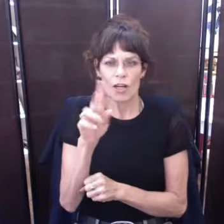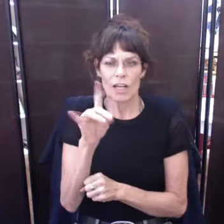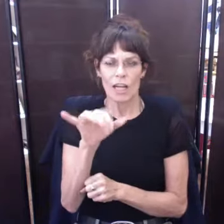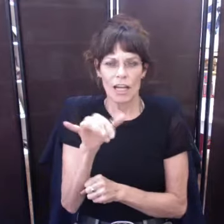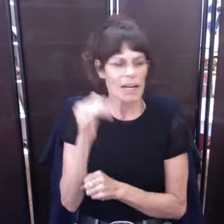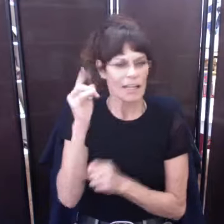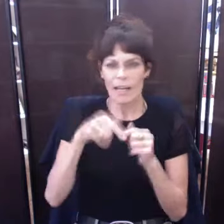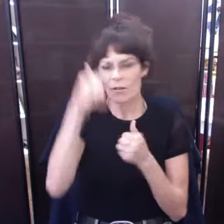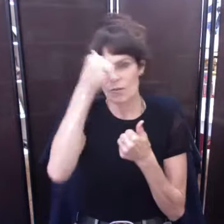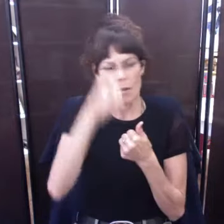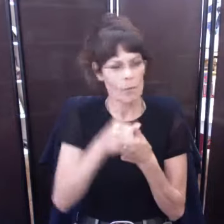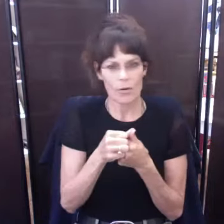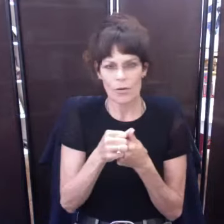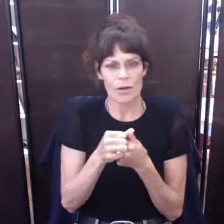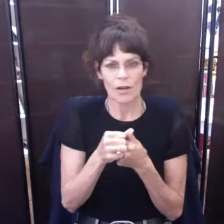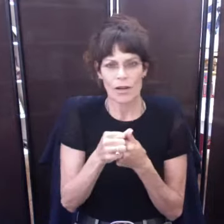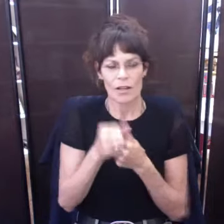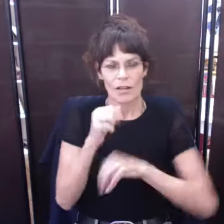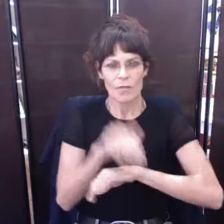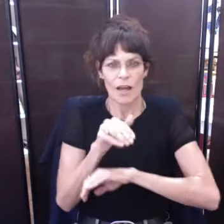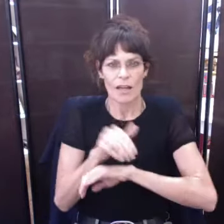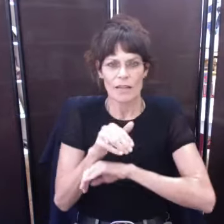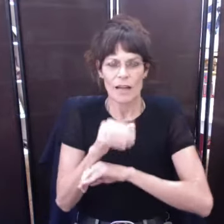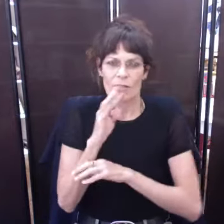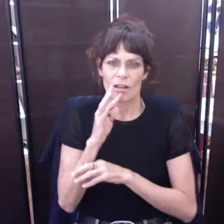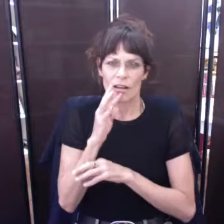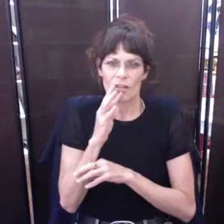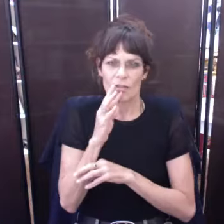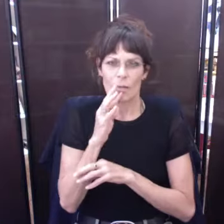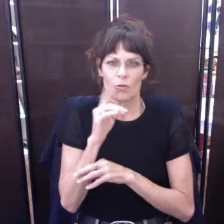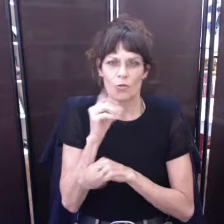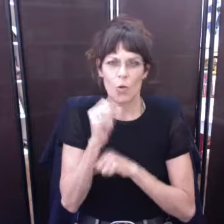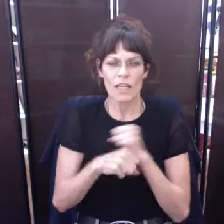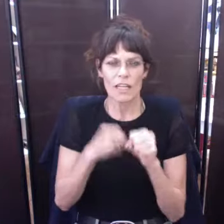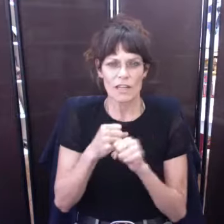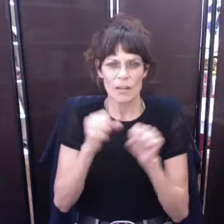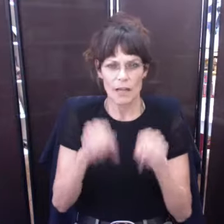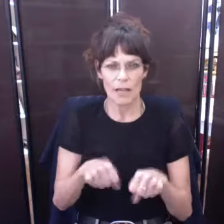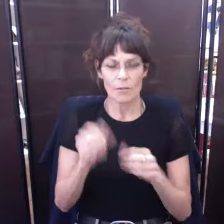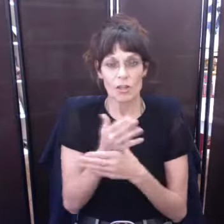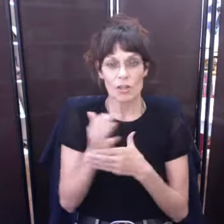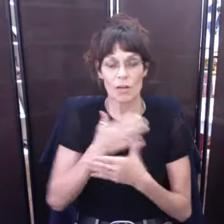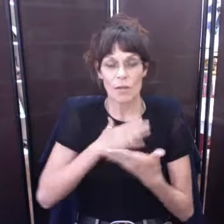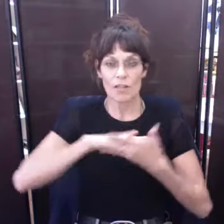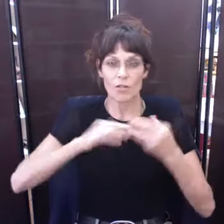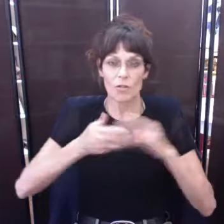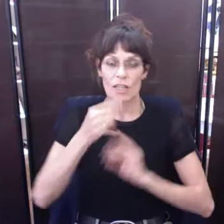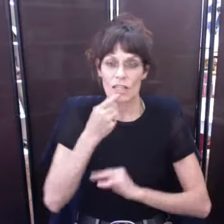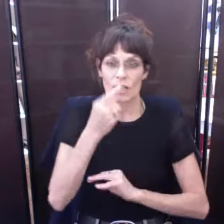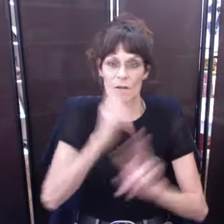I was speaking for about 20 years now. I've been able to share my story and to tell people what's been going on in my life.